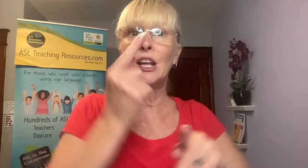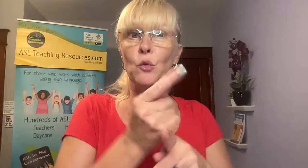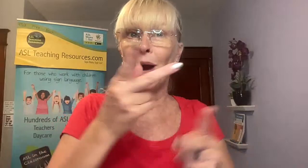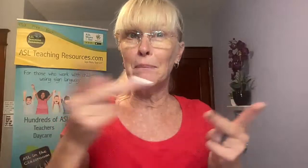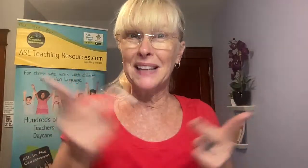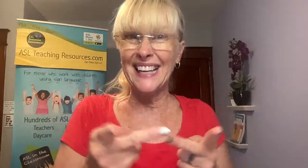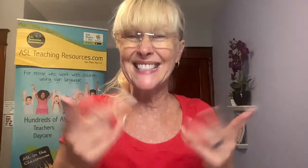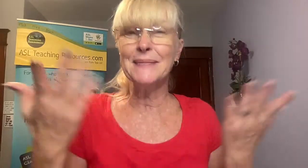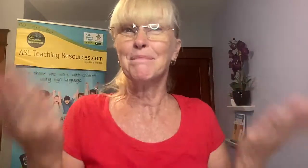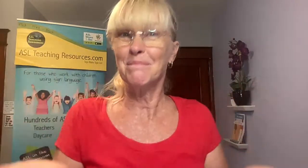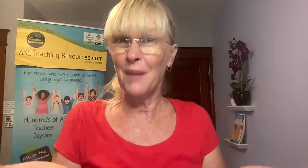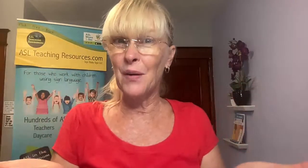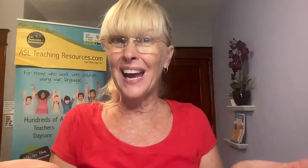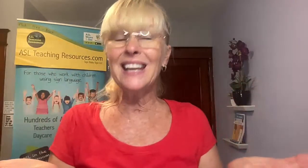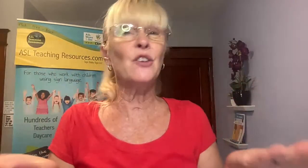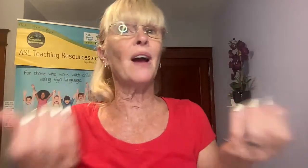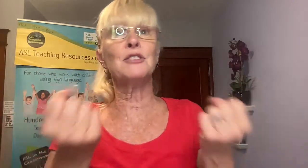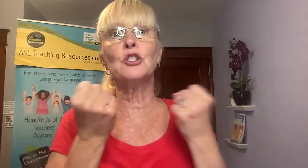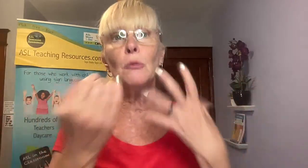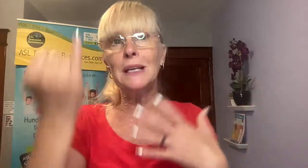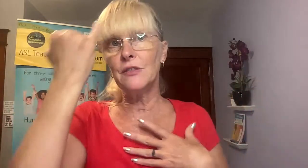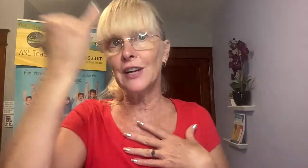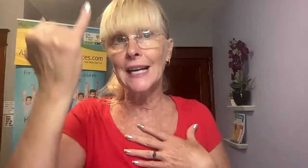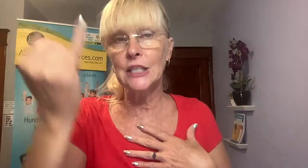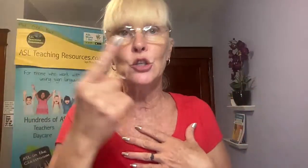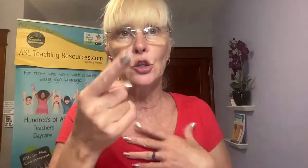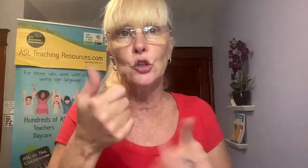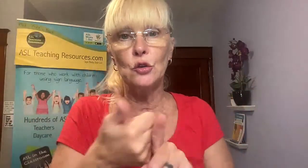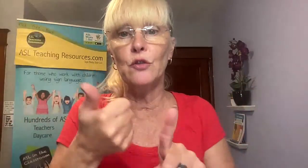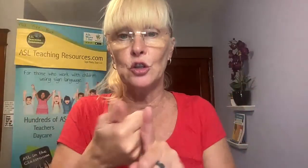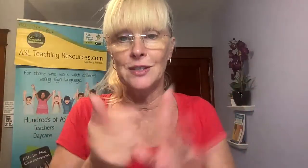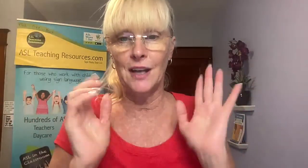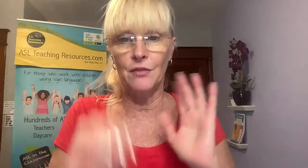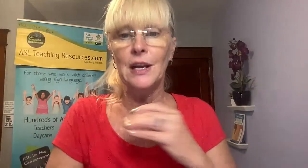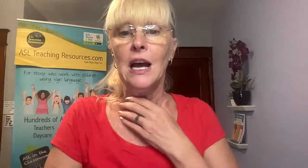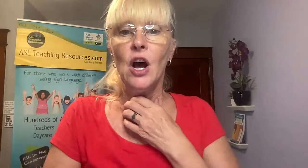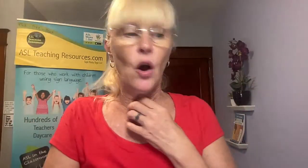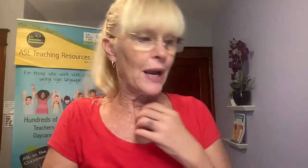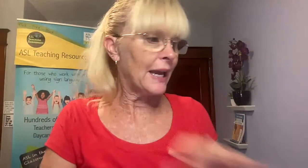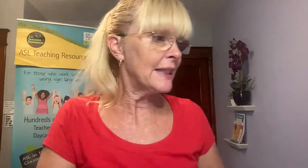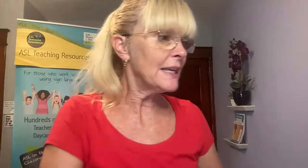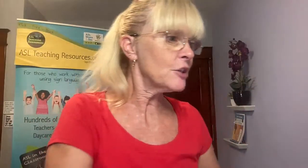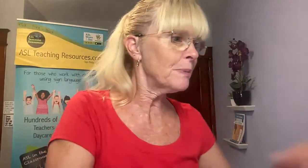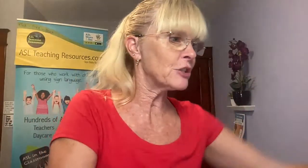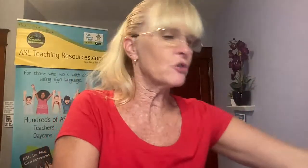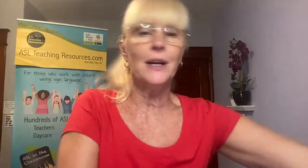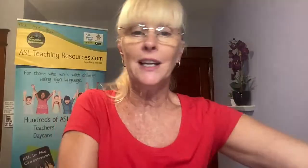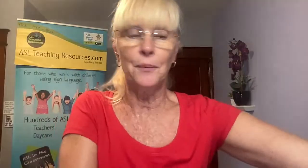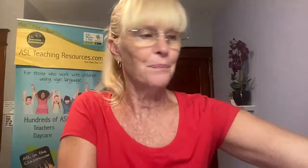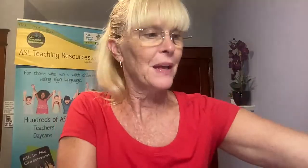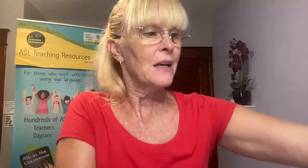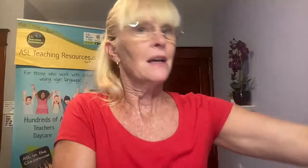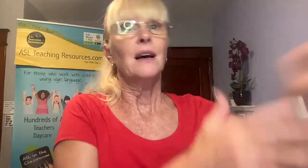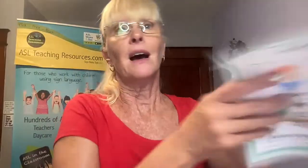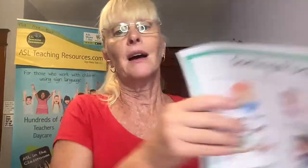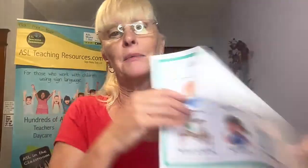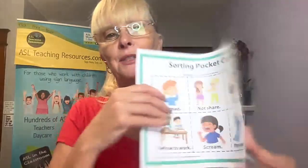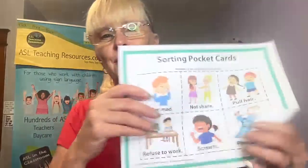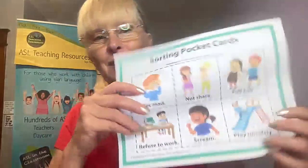the right place. Okay. You have so many different ideas you can do for yourself. Okay. And these are pictures right here. So you can